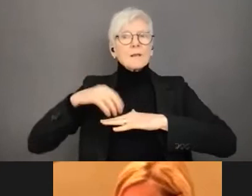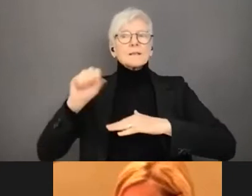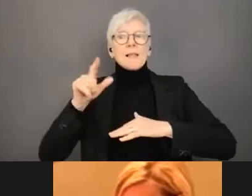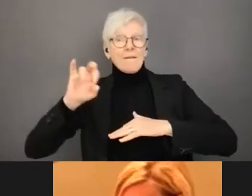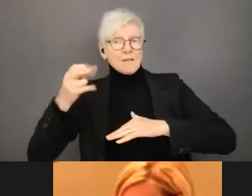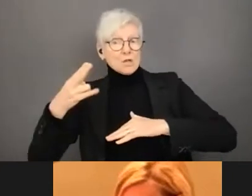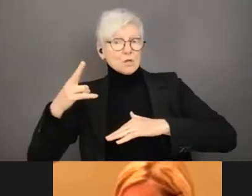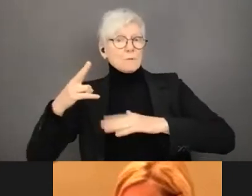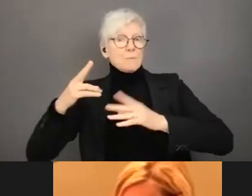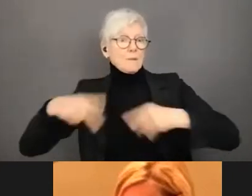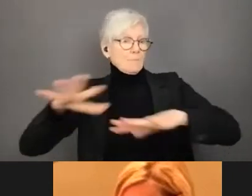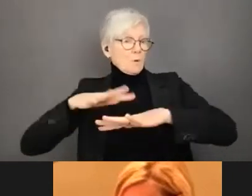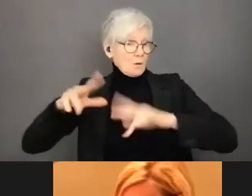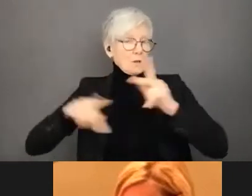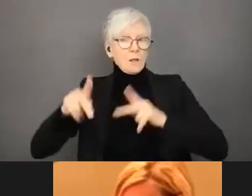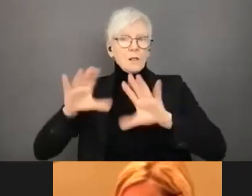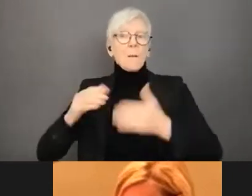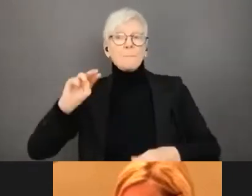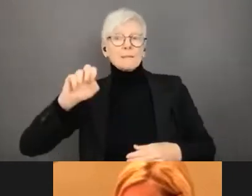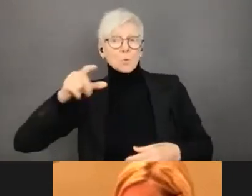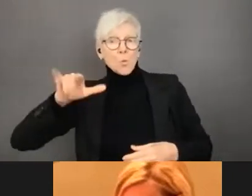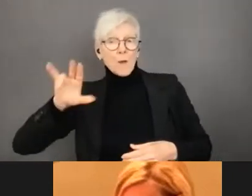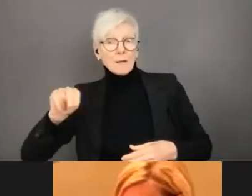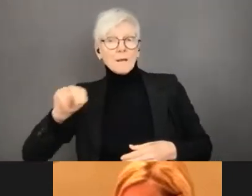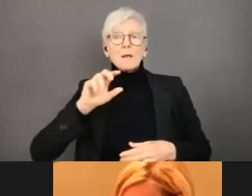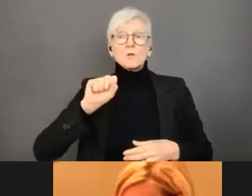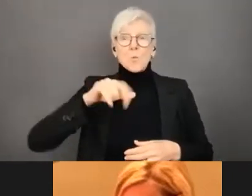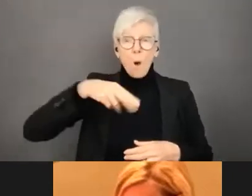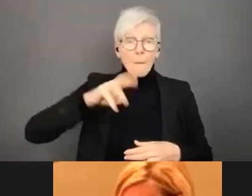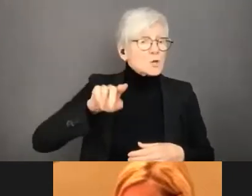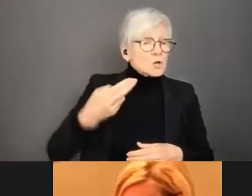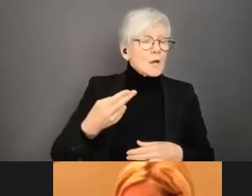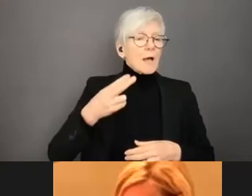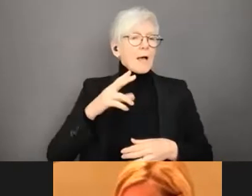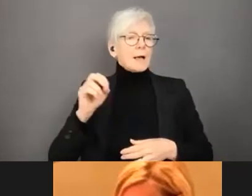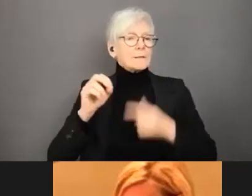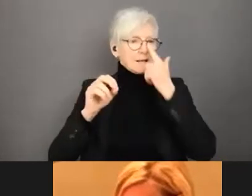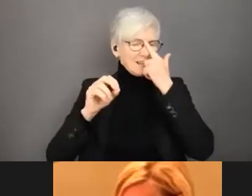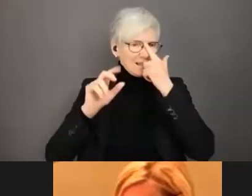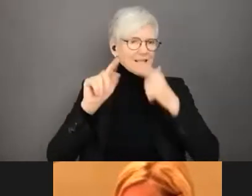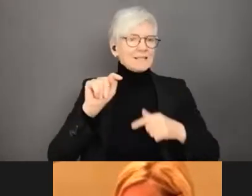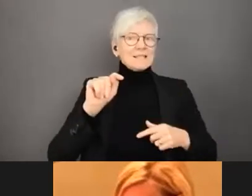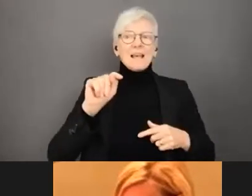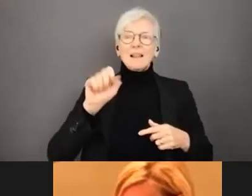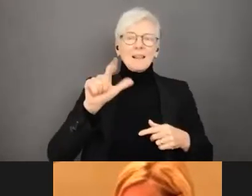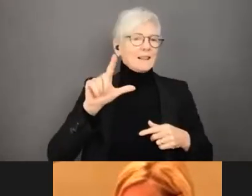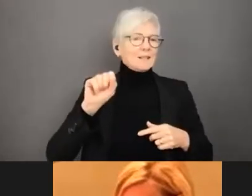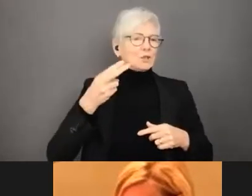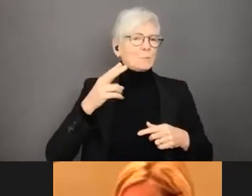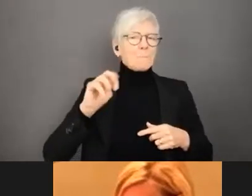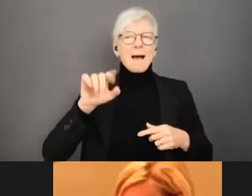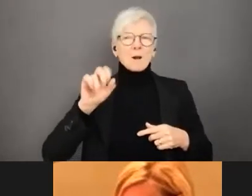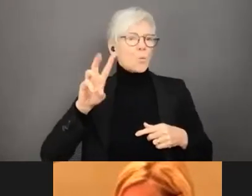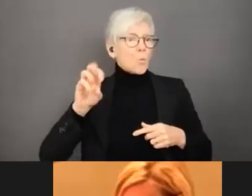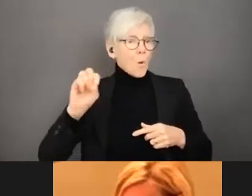the territories of Musqueam, Squamish, and I'm going to get these wrong, Talysh Mattaway